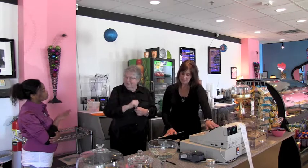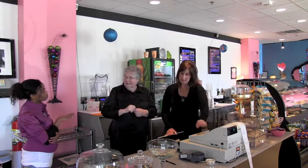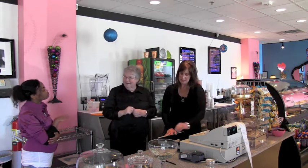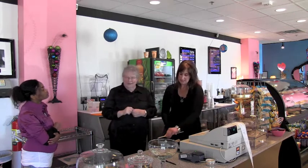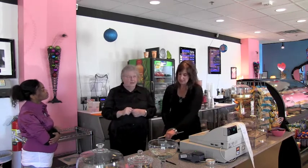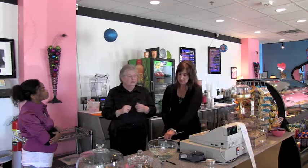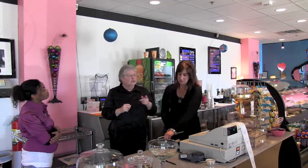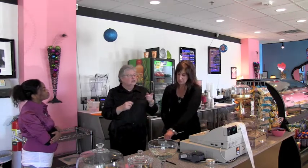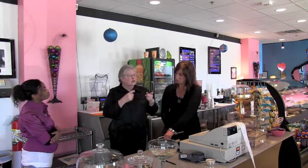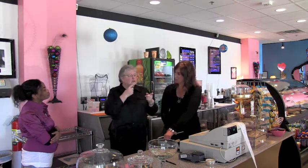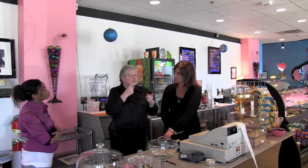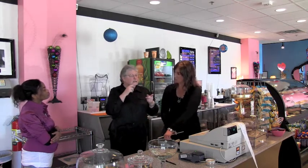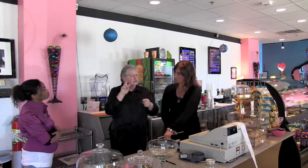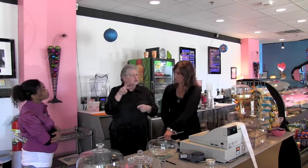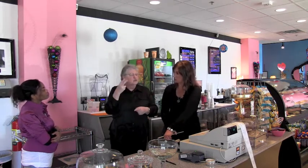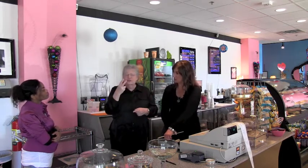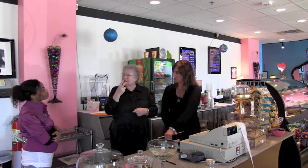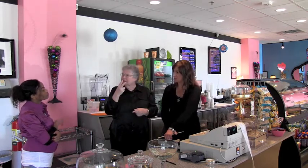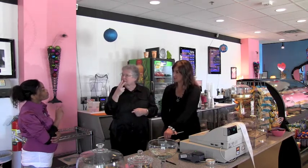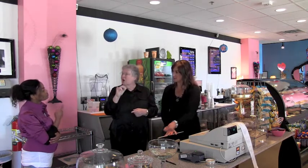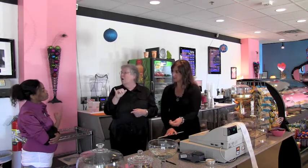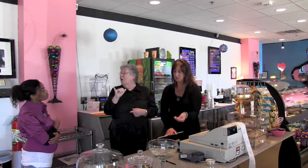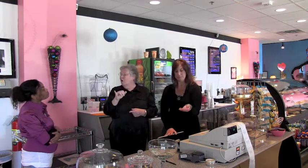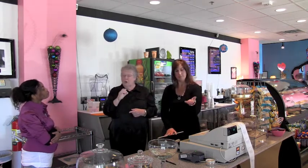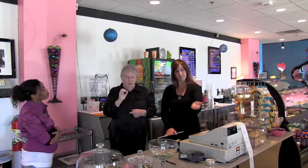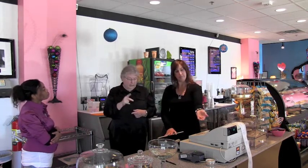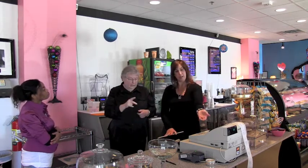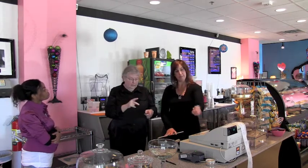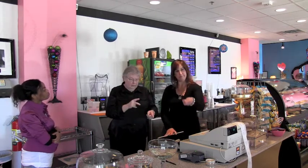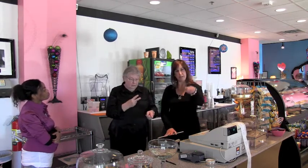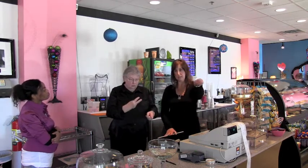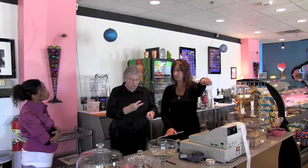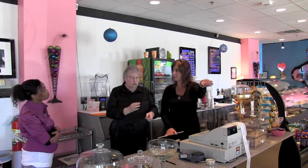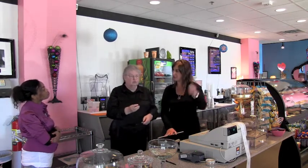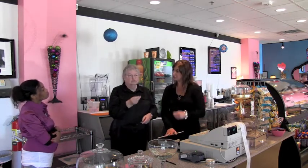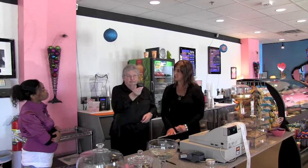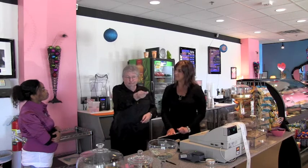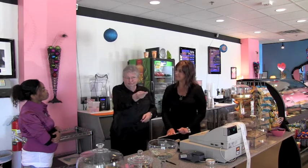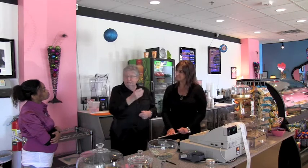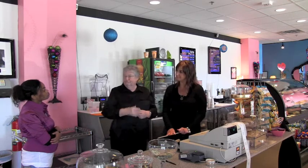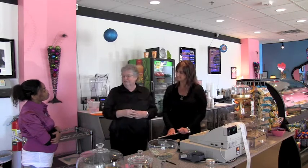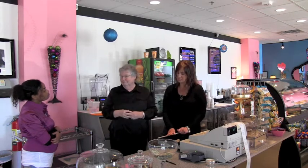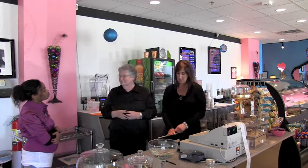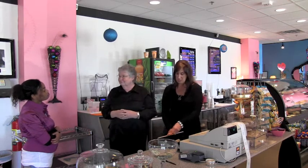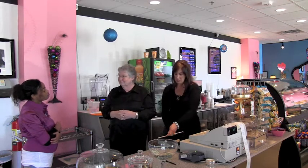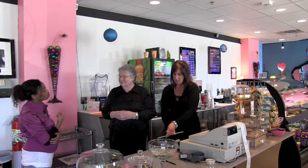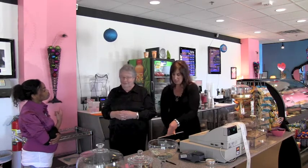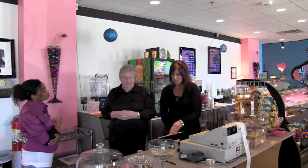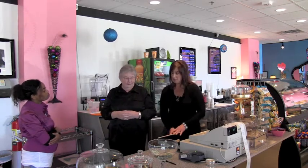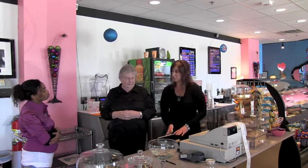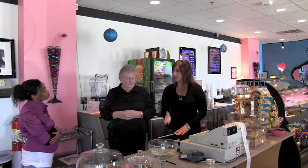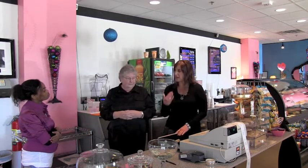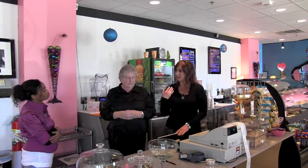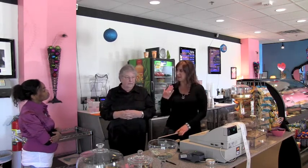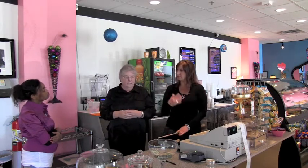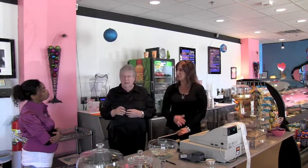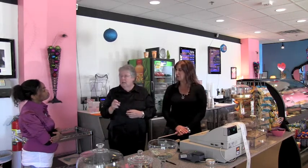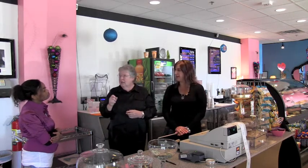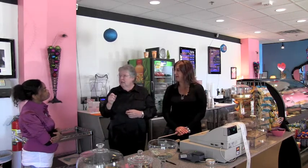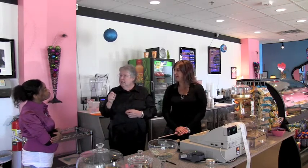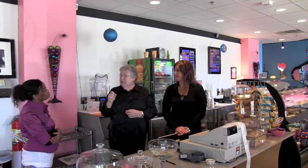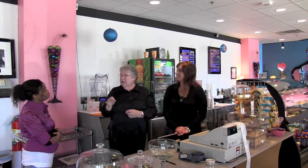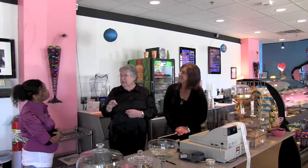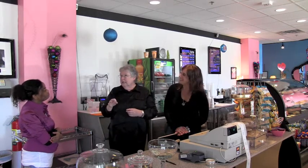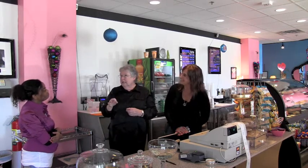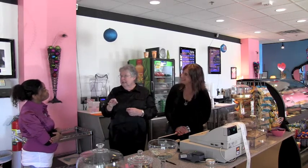So in this case, I just owe them 2 cents and give it back to them. If you can add it up in